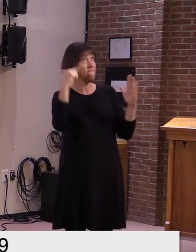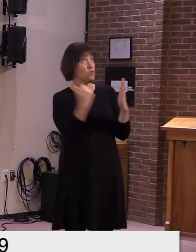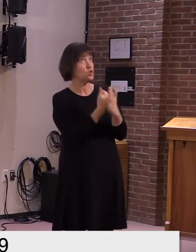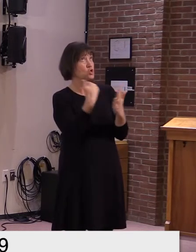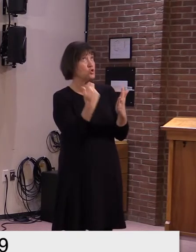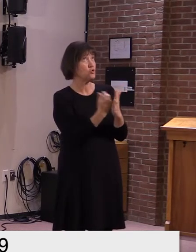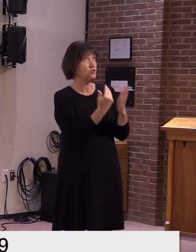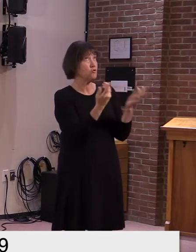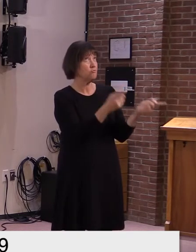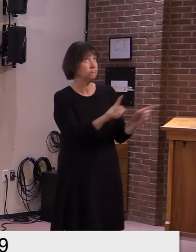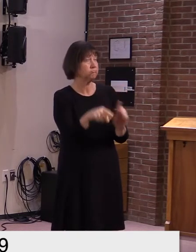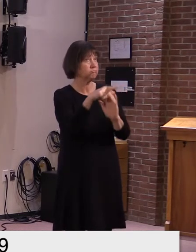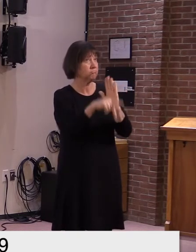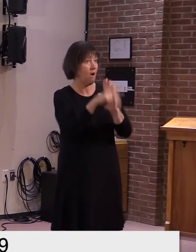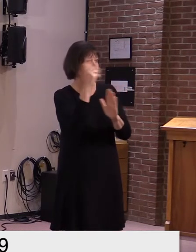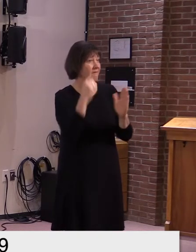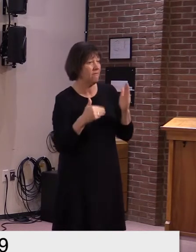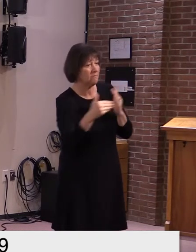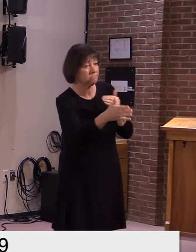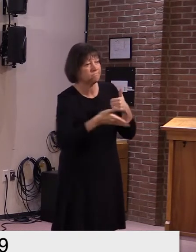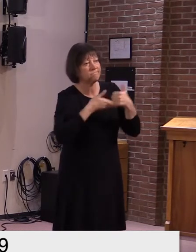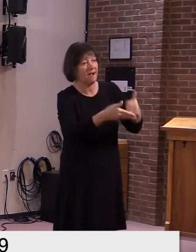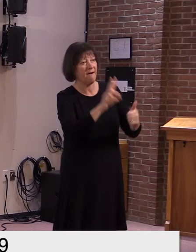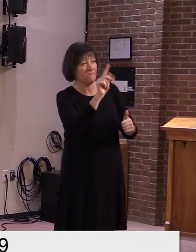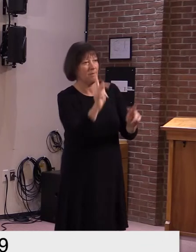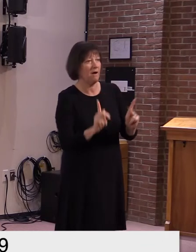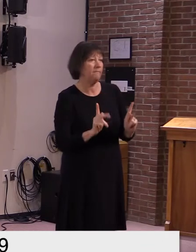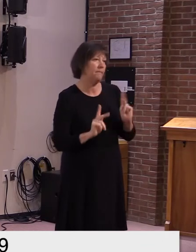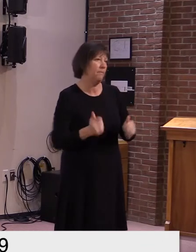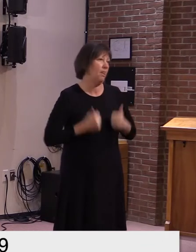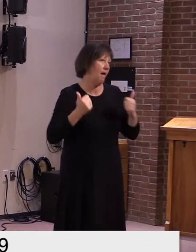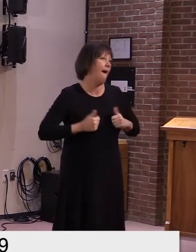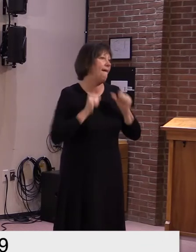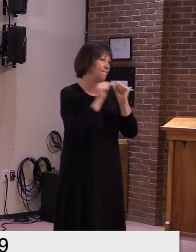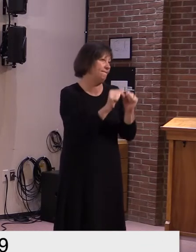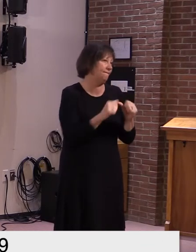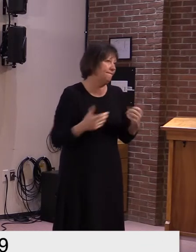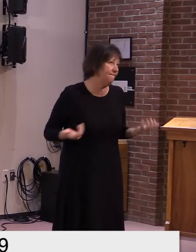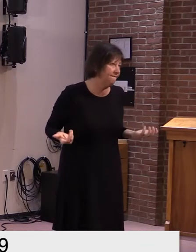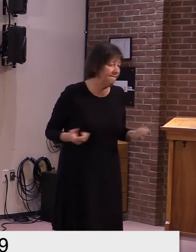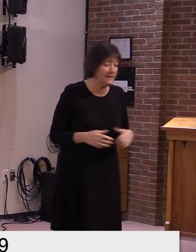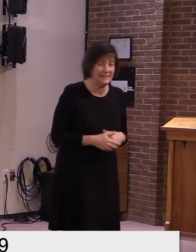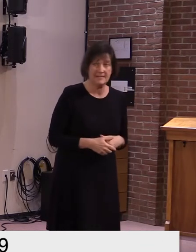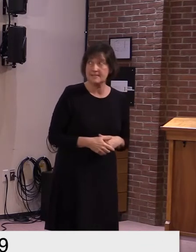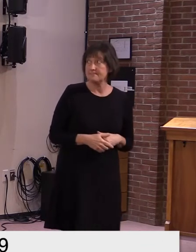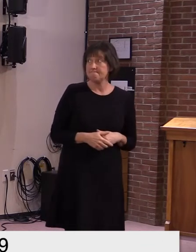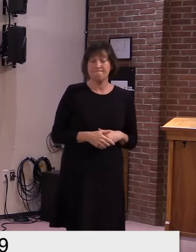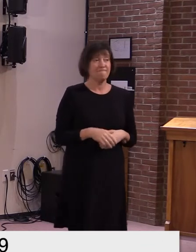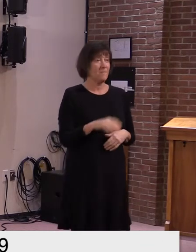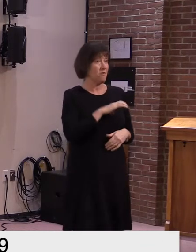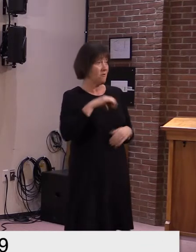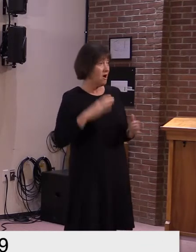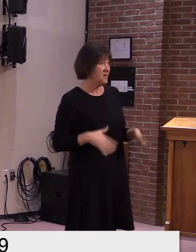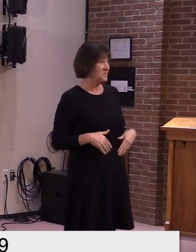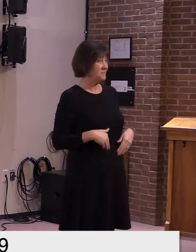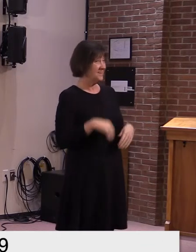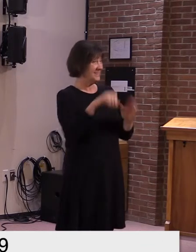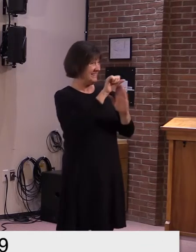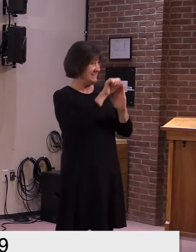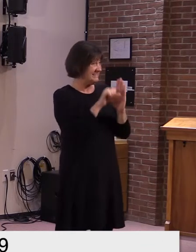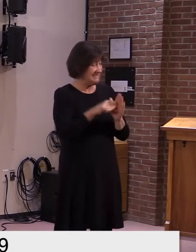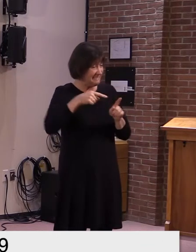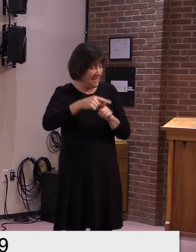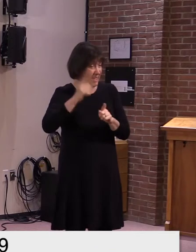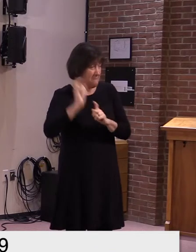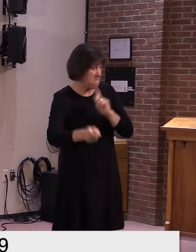relief going forward? We don't know exactly what each state allocation will be. Vermont has generally done